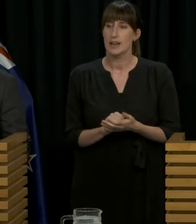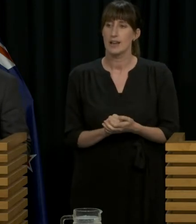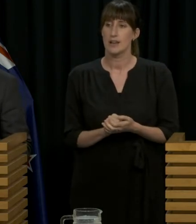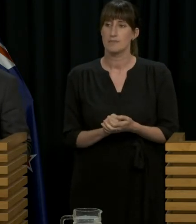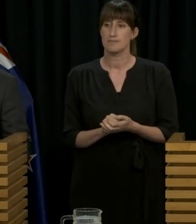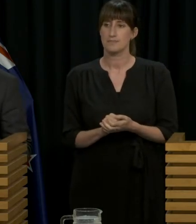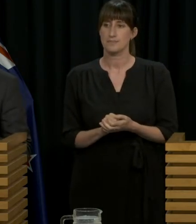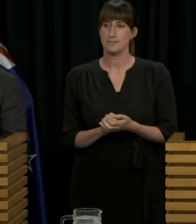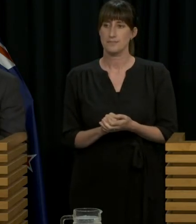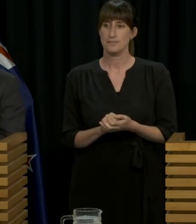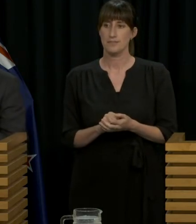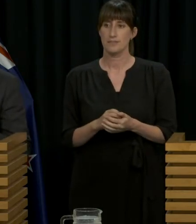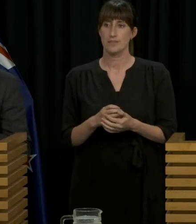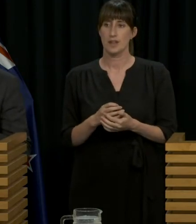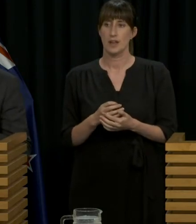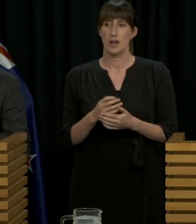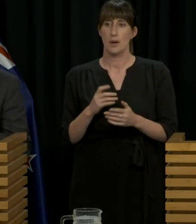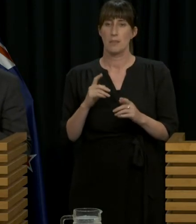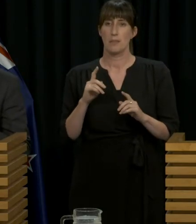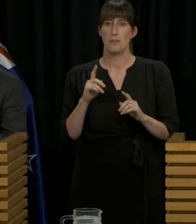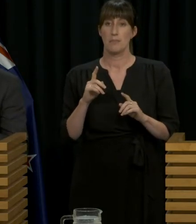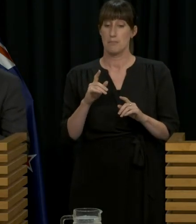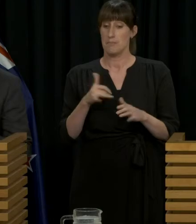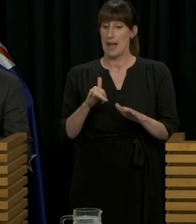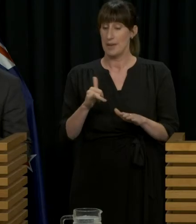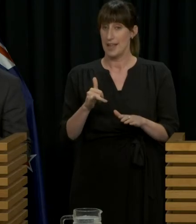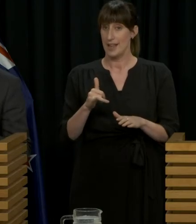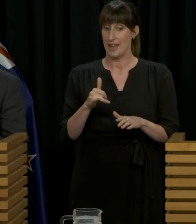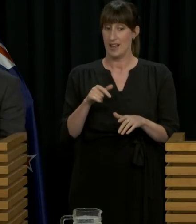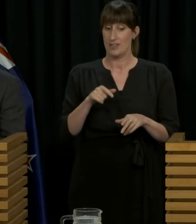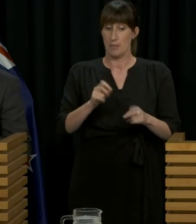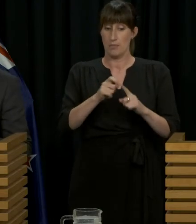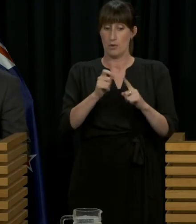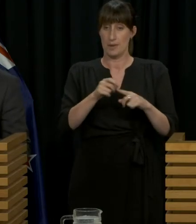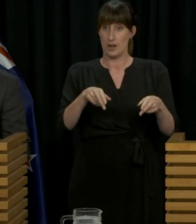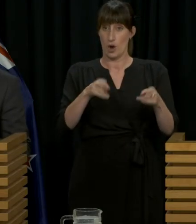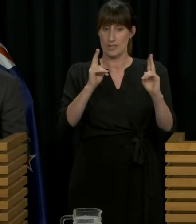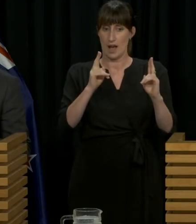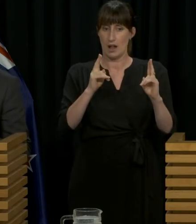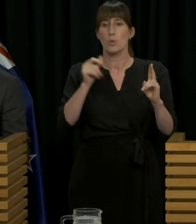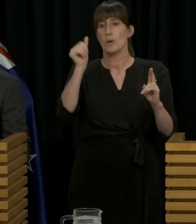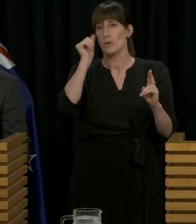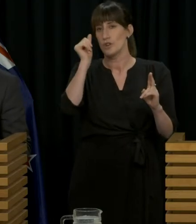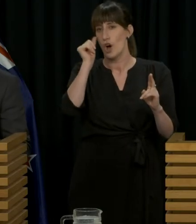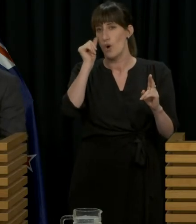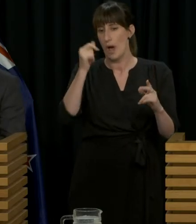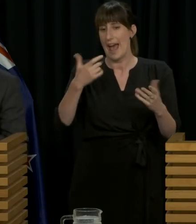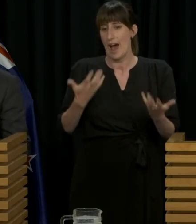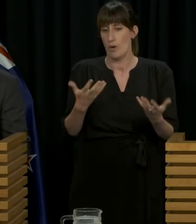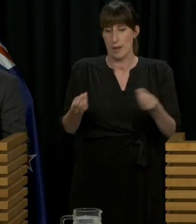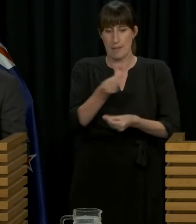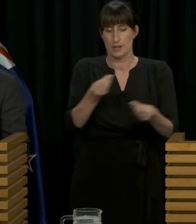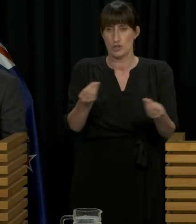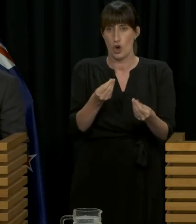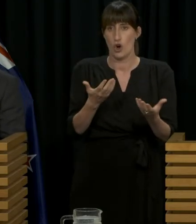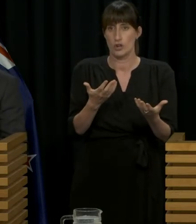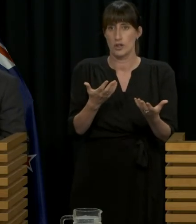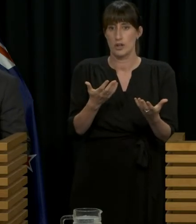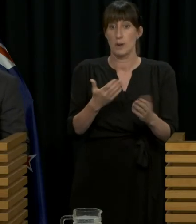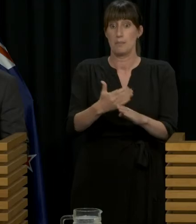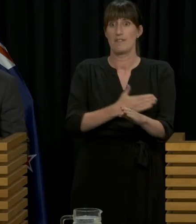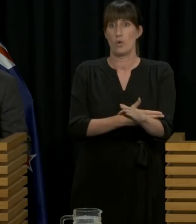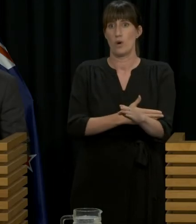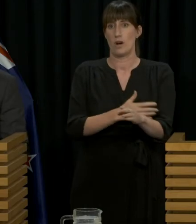the hotel is fully empty. But what we're saying is we're preparing for if we need to have this hotel empty for a period while we work through